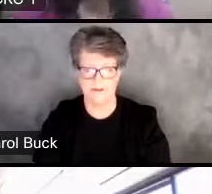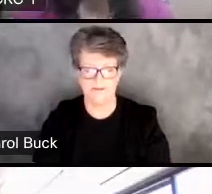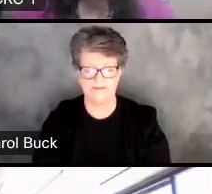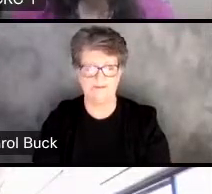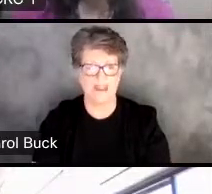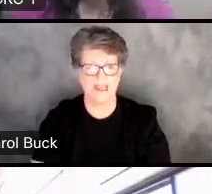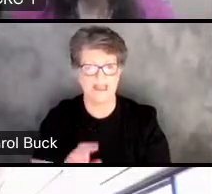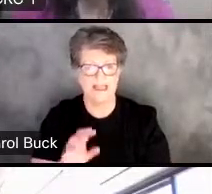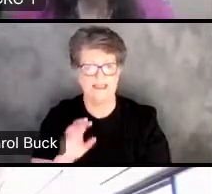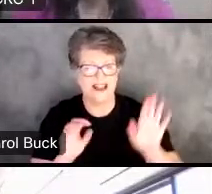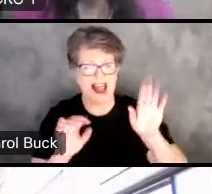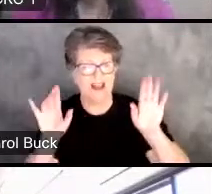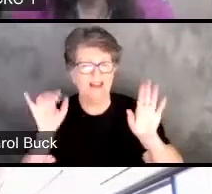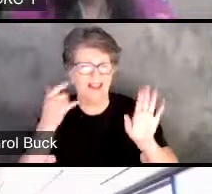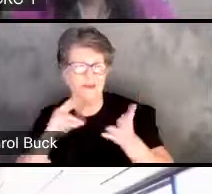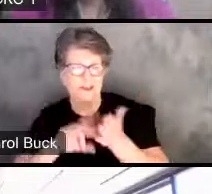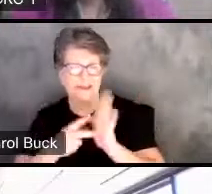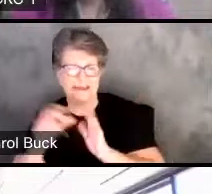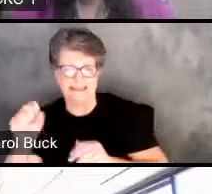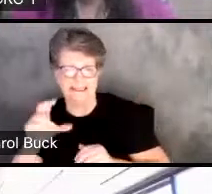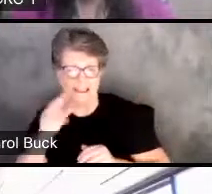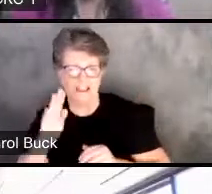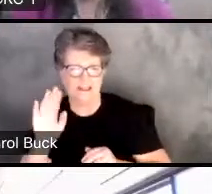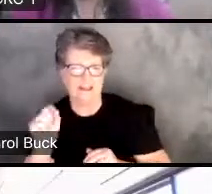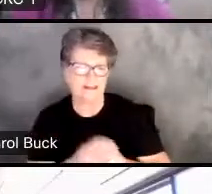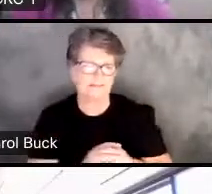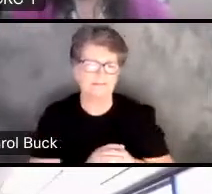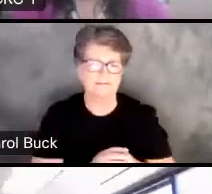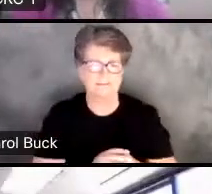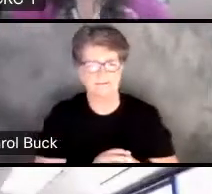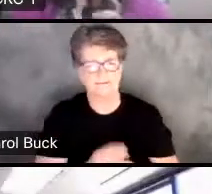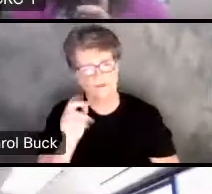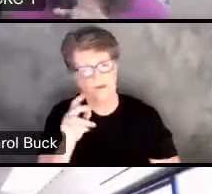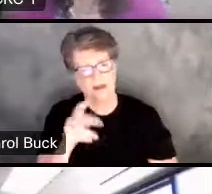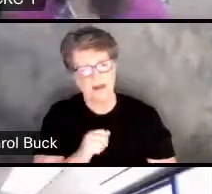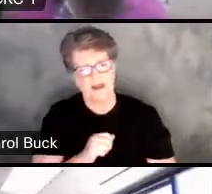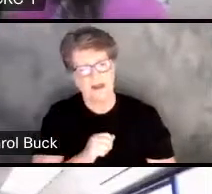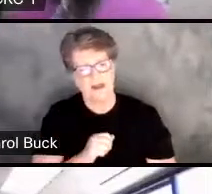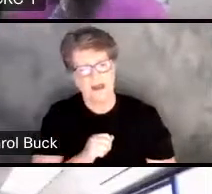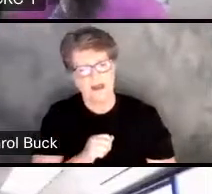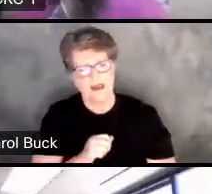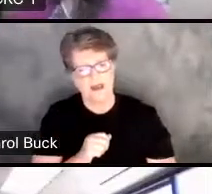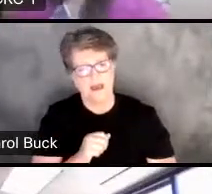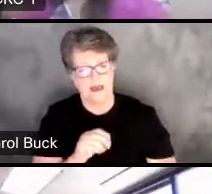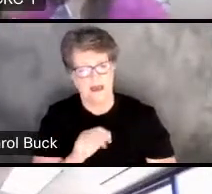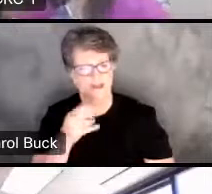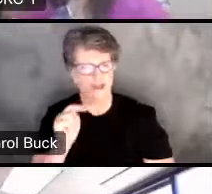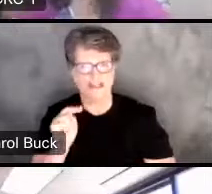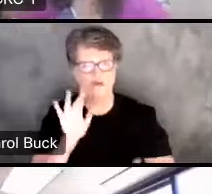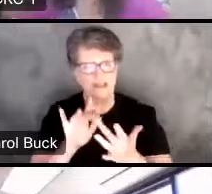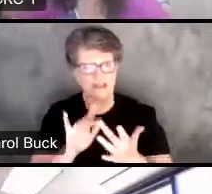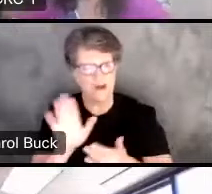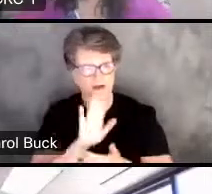I only think that's thing, what she's referring to, though. I think that's okay. how I took it as well, Jean. So I reach out to